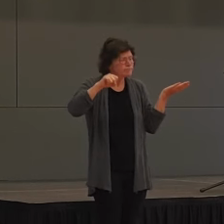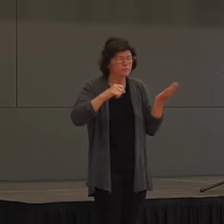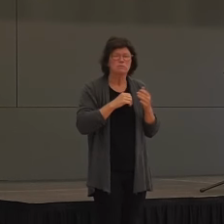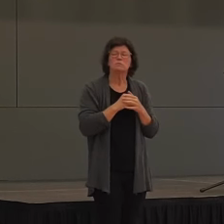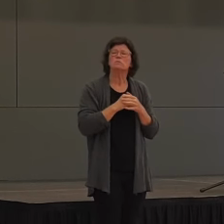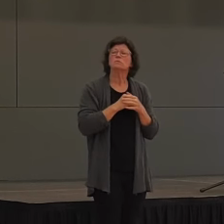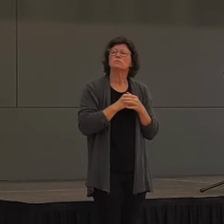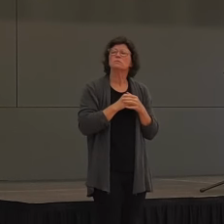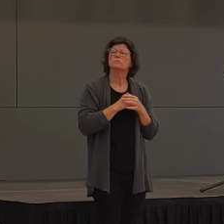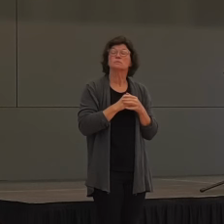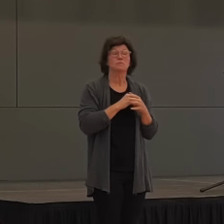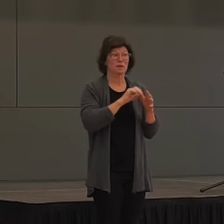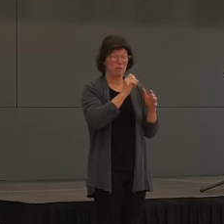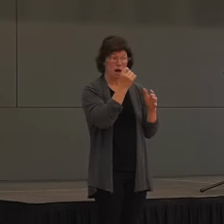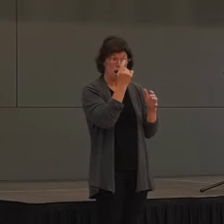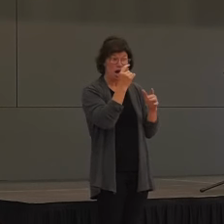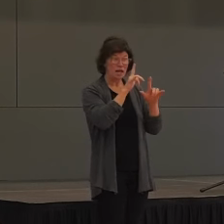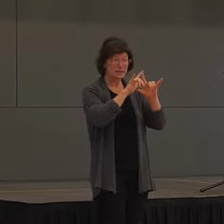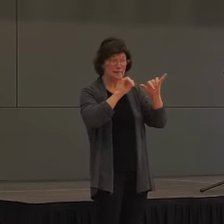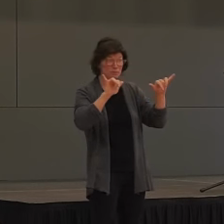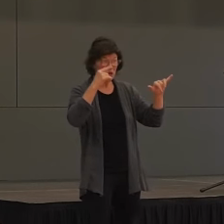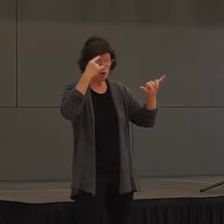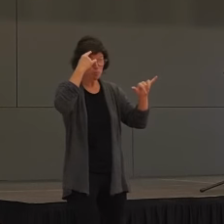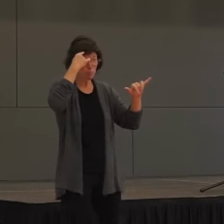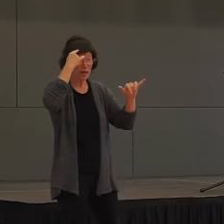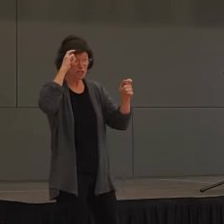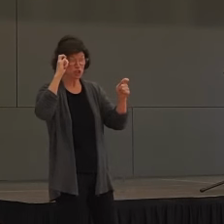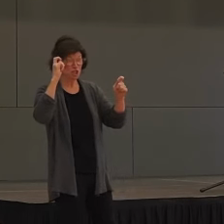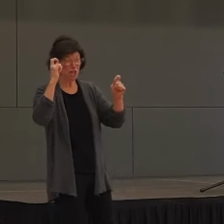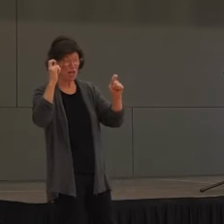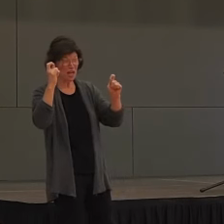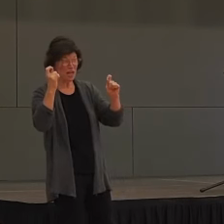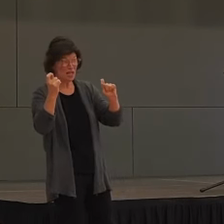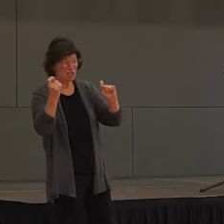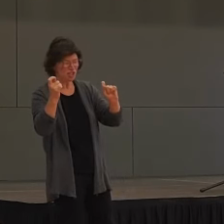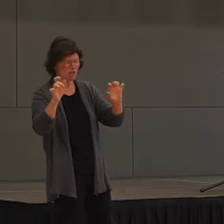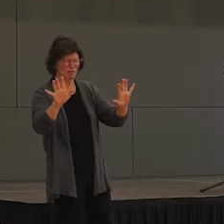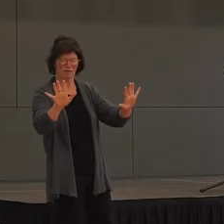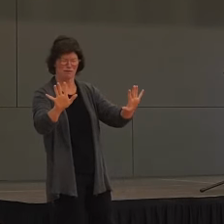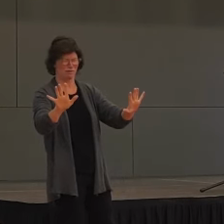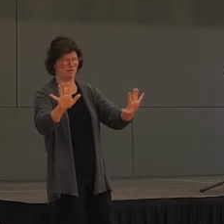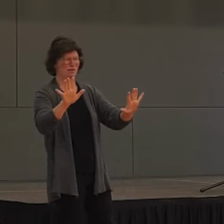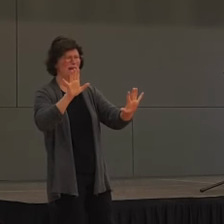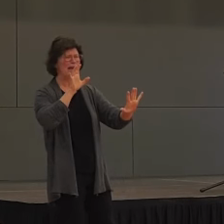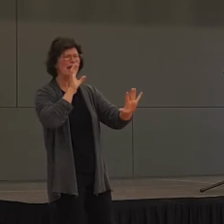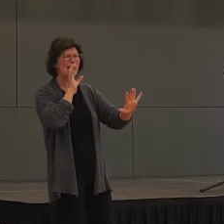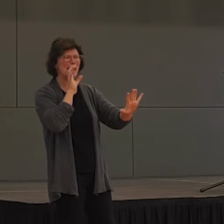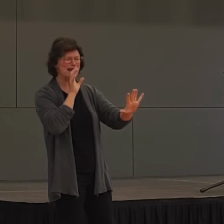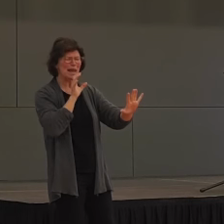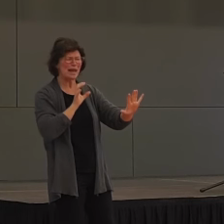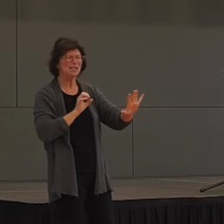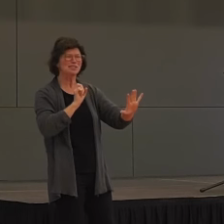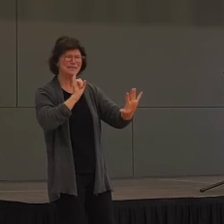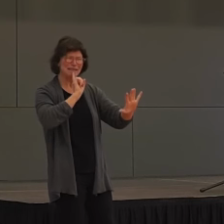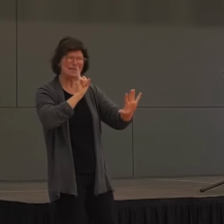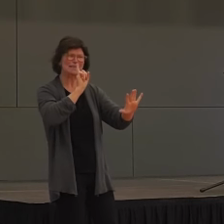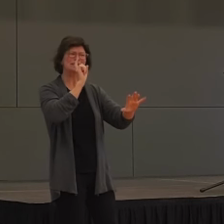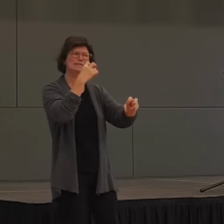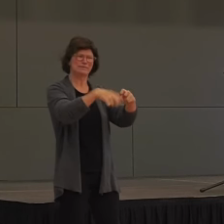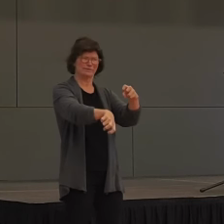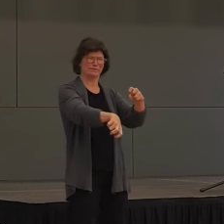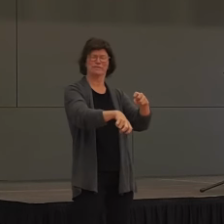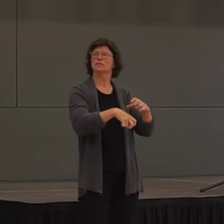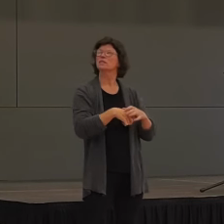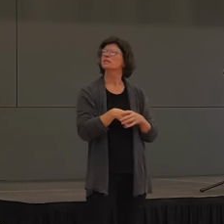let alone if your brain is changing, just aging is difficult, right? So if we